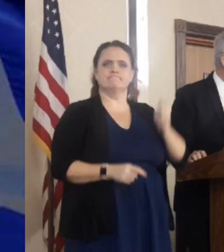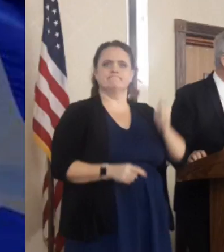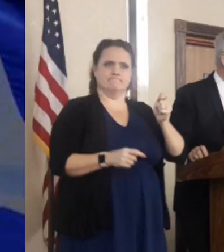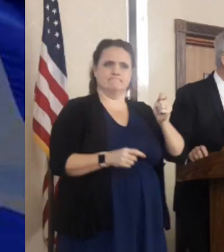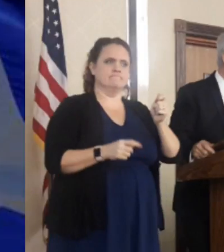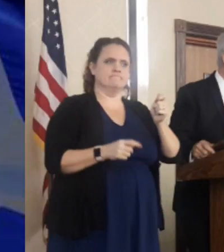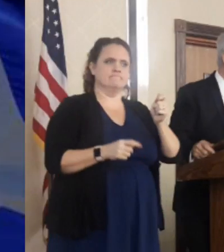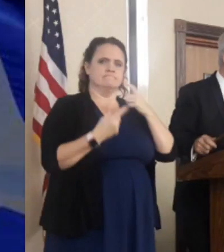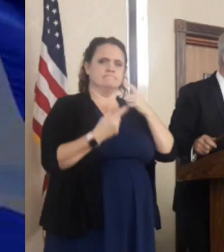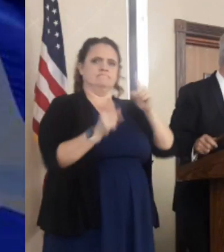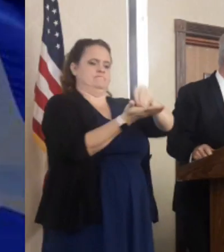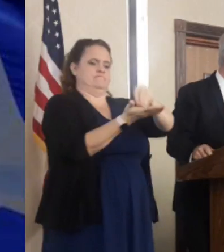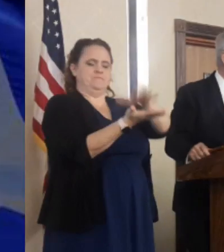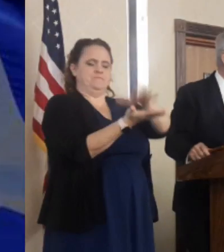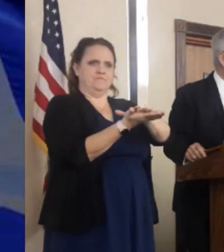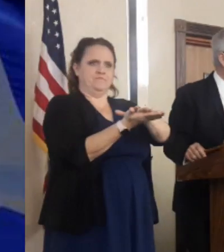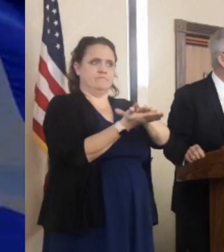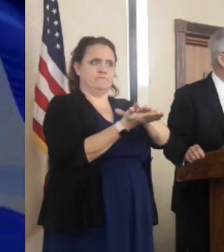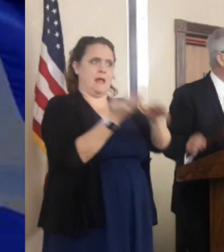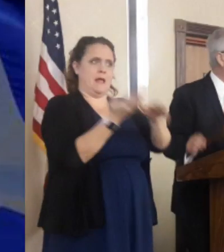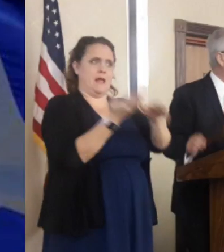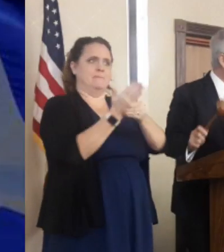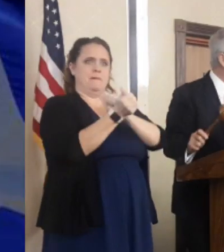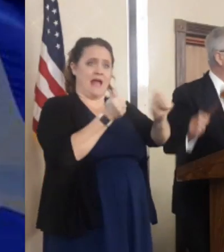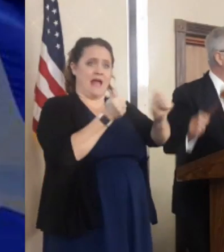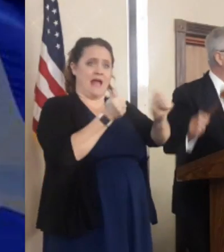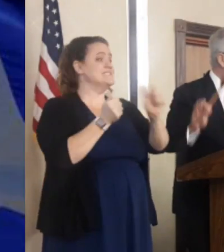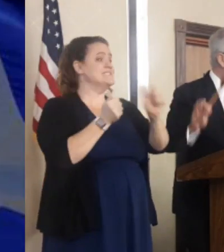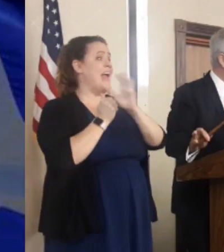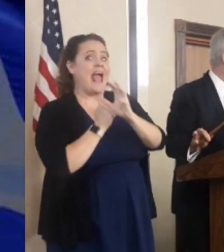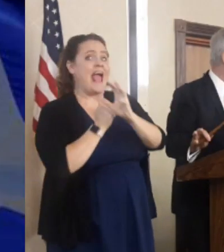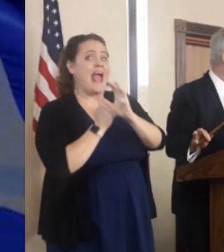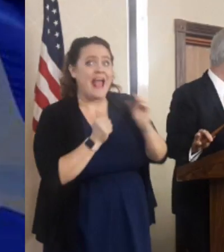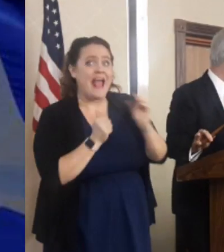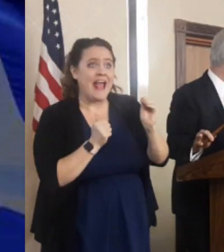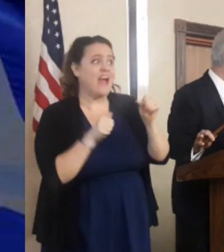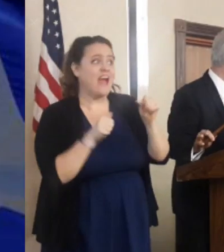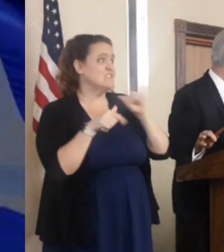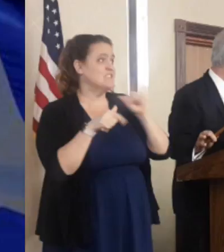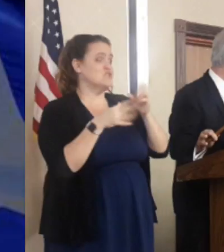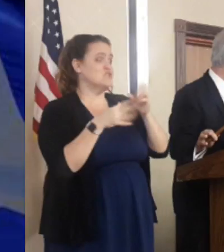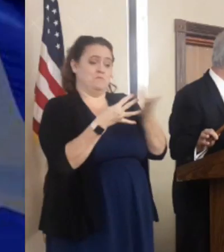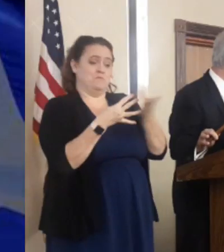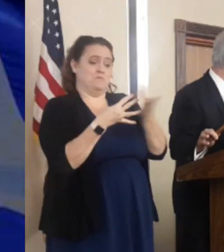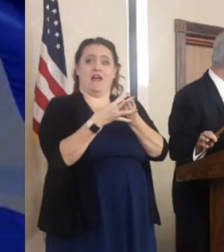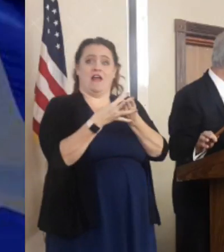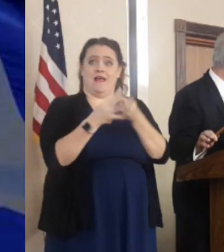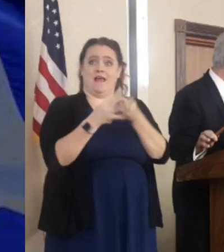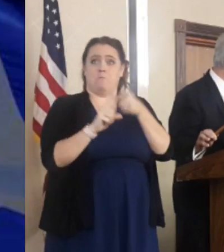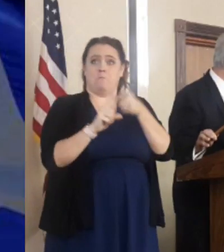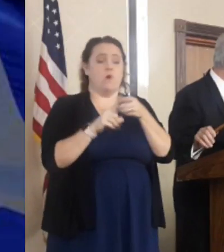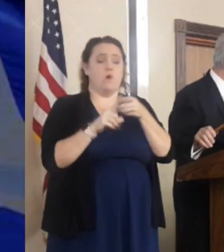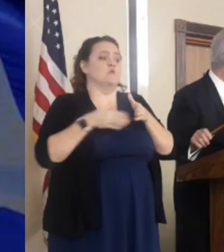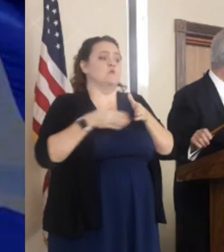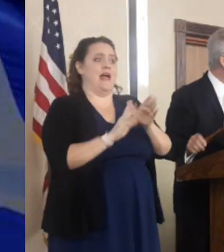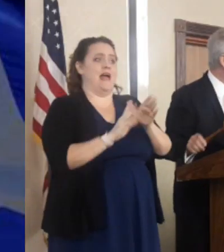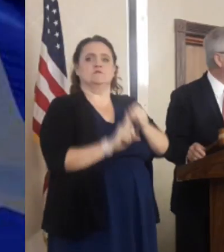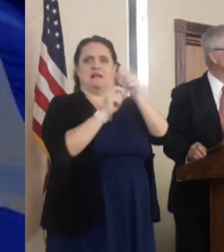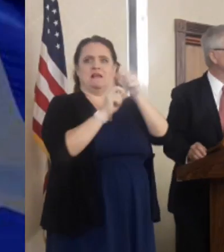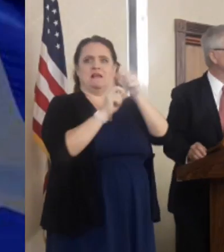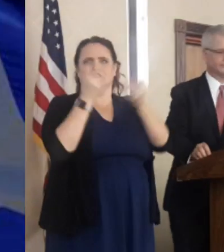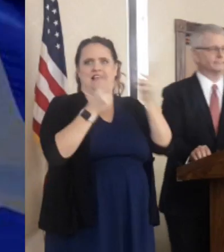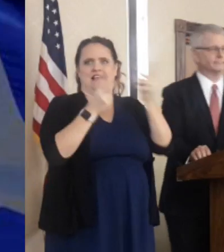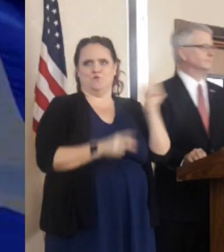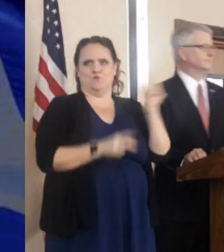record and the amendment passes. And this is a decent break point to allow our special guest to come up for a moment.